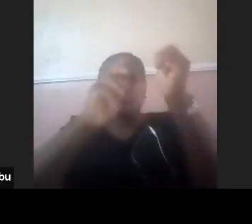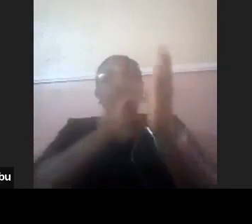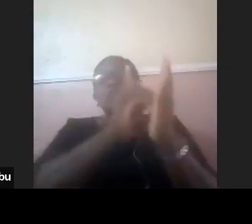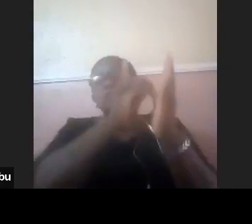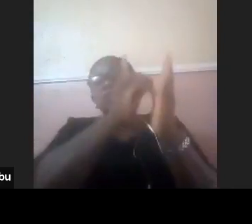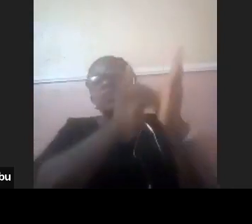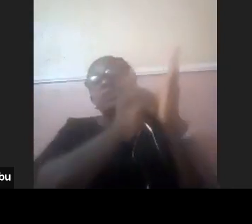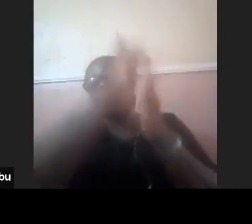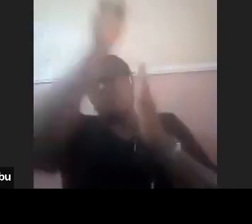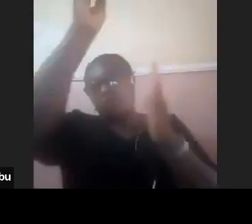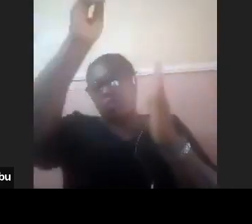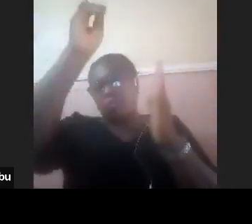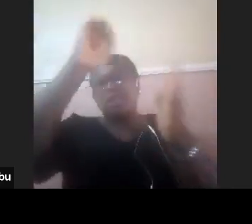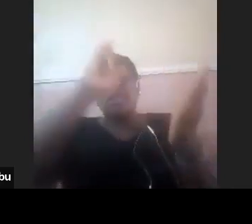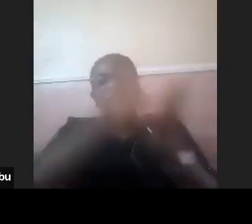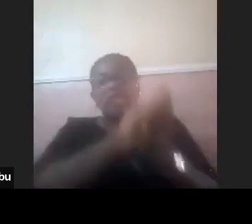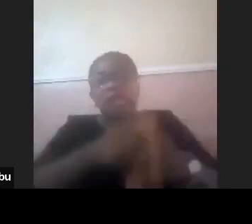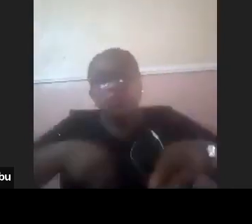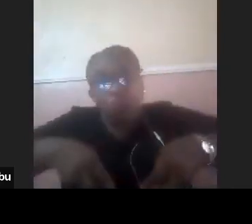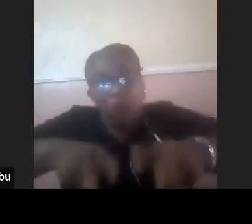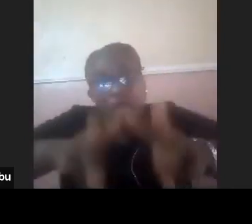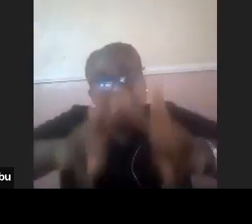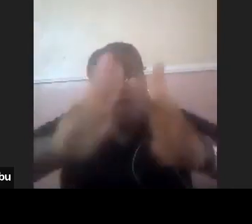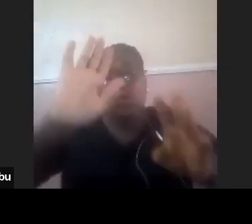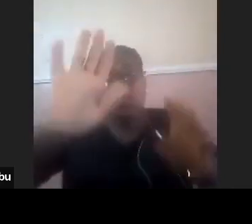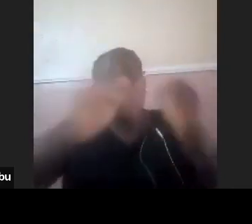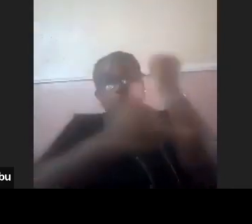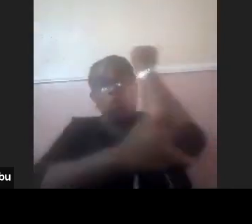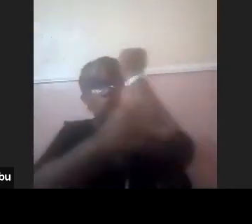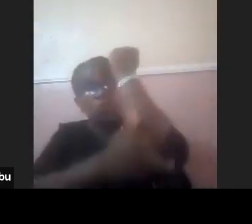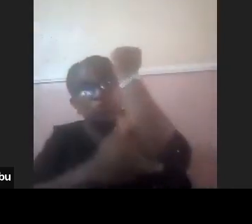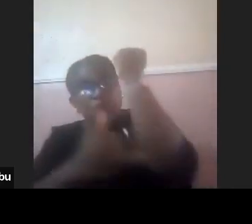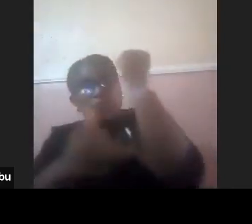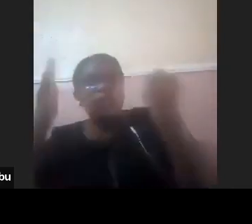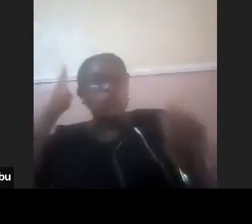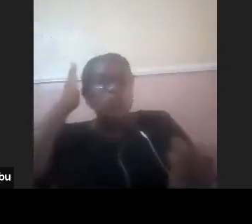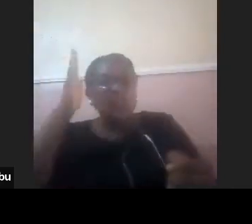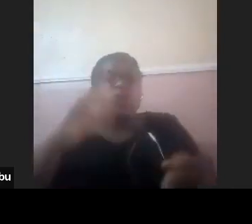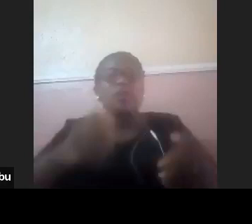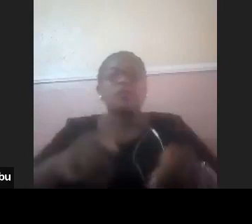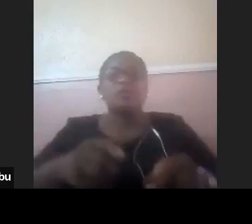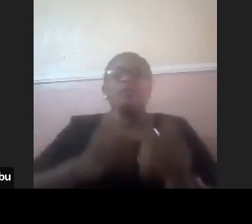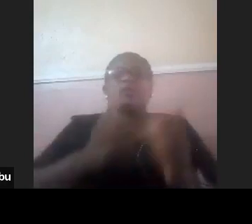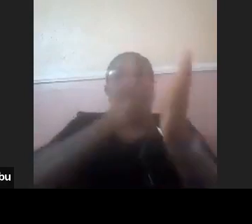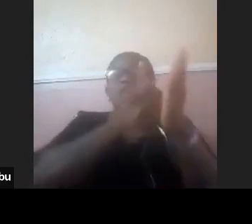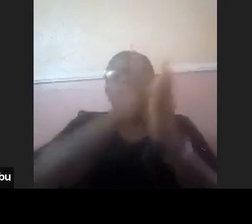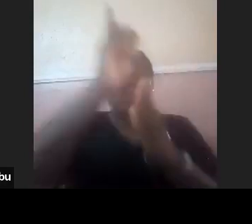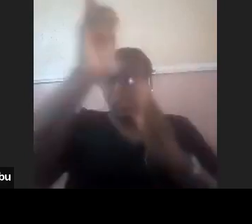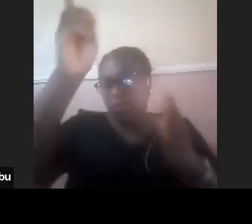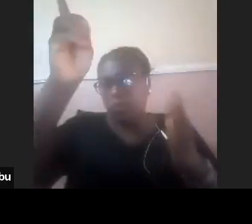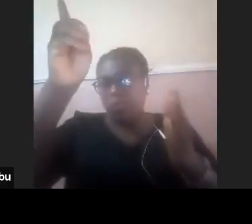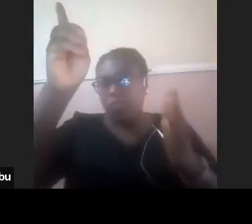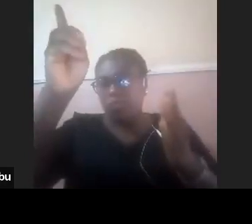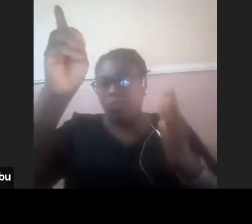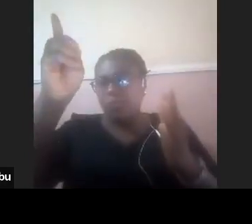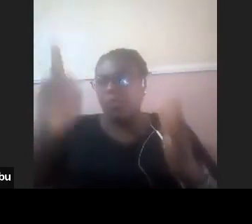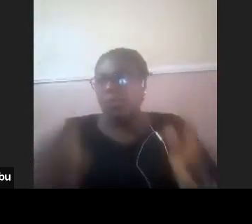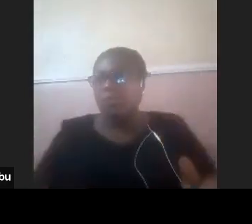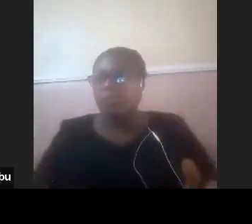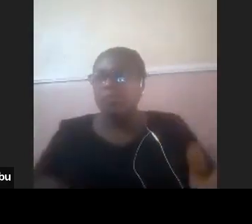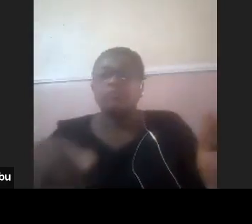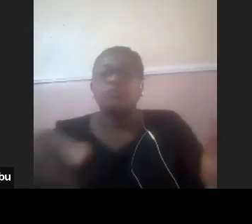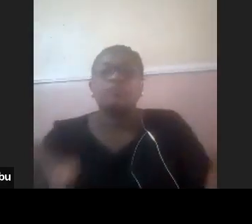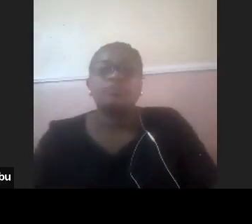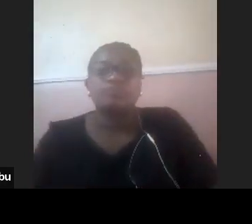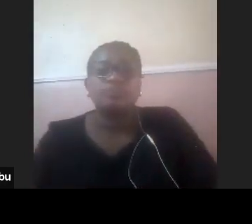So this is an opportunity to tackle this problem, and this is how I want to do it. I want to do A, I want to do 2. Maybe you want